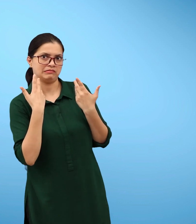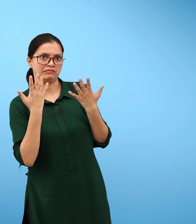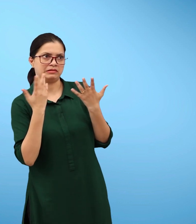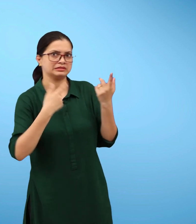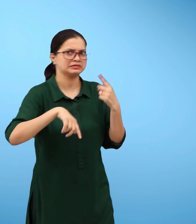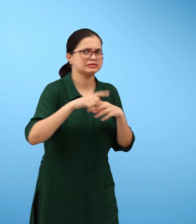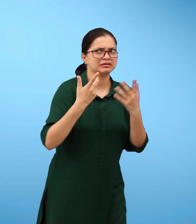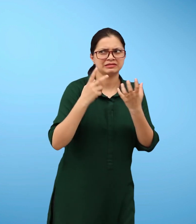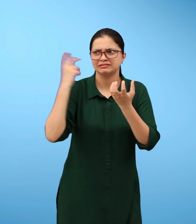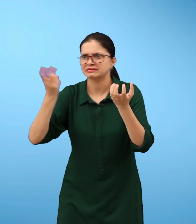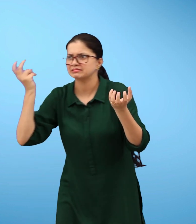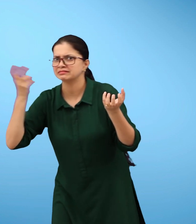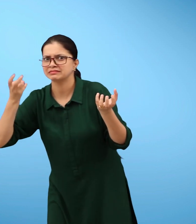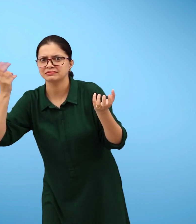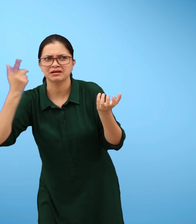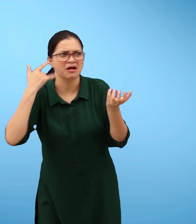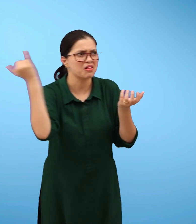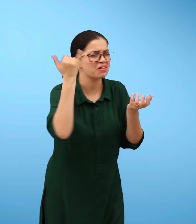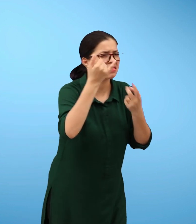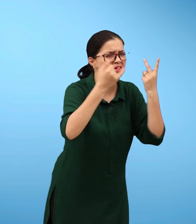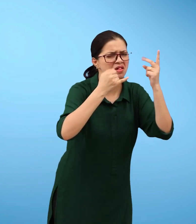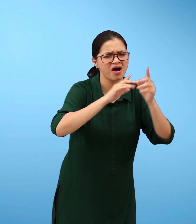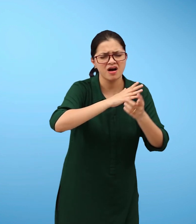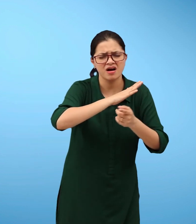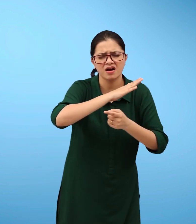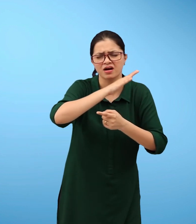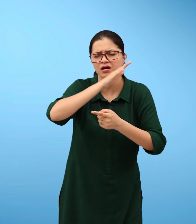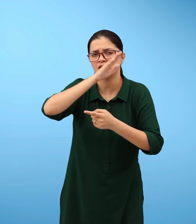And they led him all the way to the Himalayas.